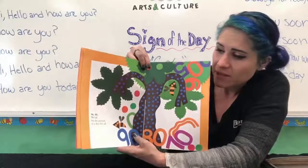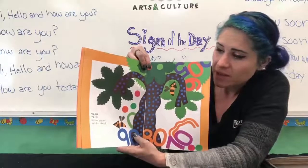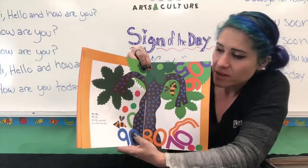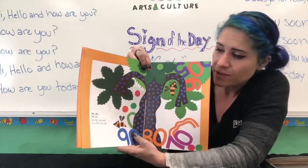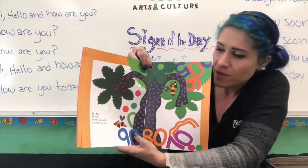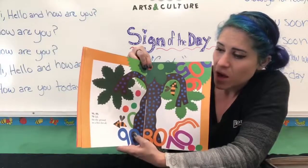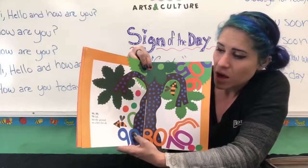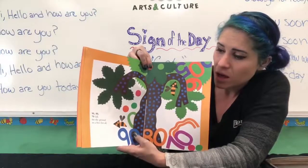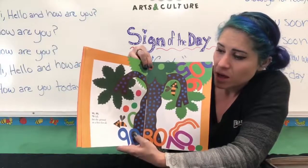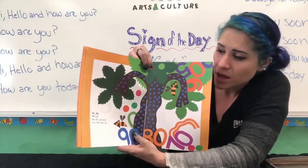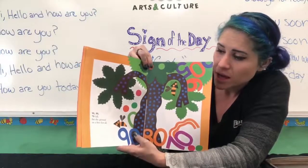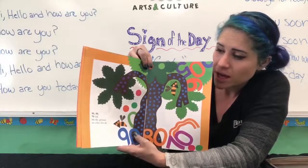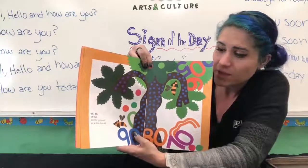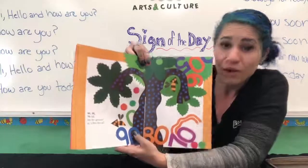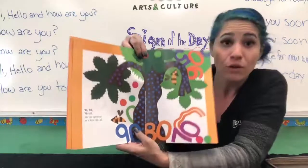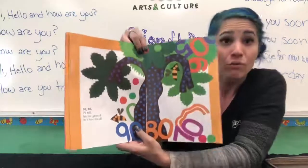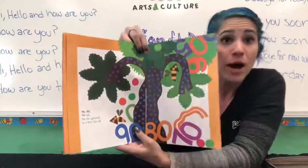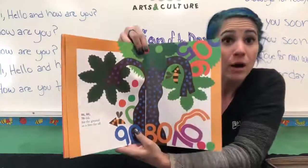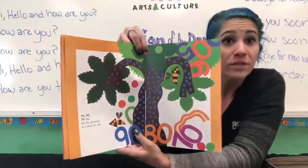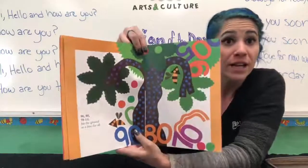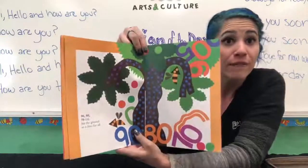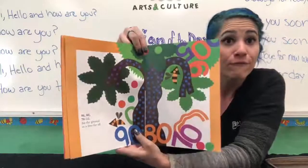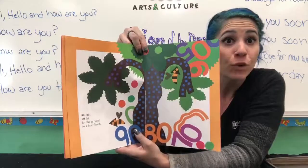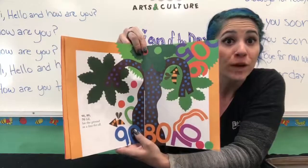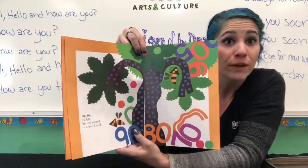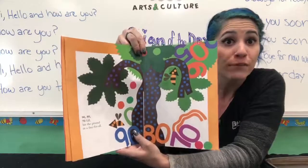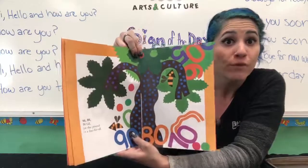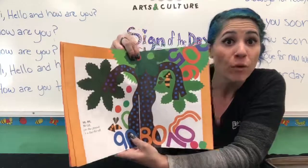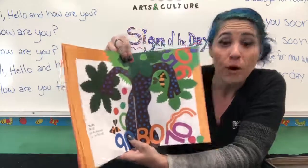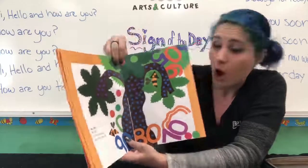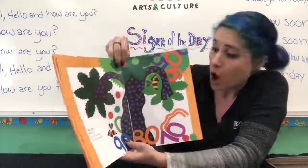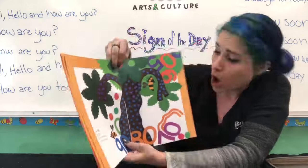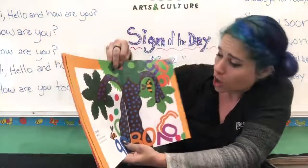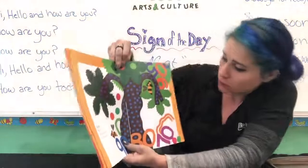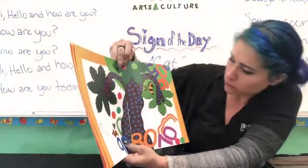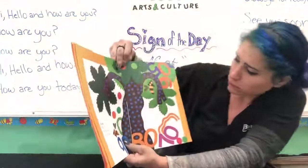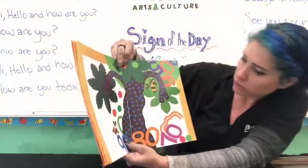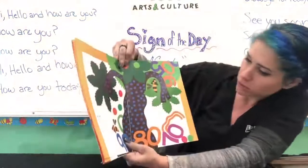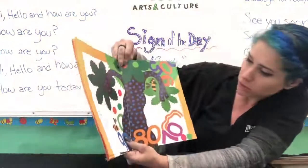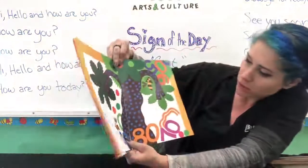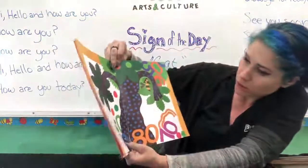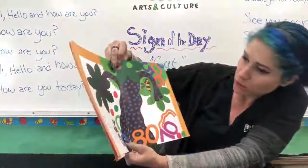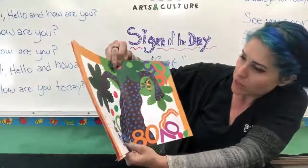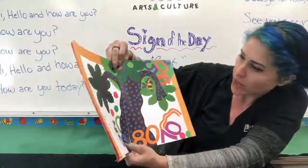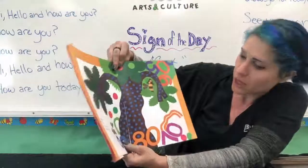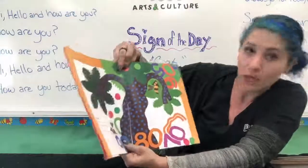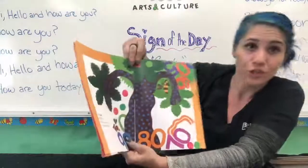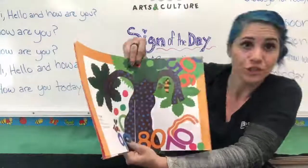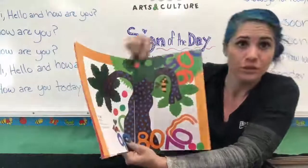70 fall, hit the ground in a free for all. Oh my gosh.